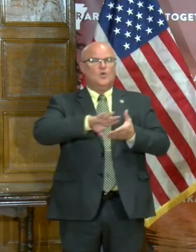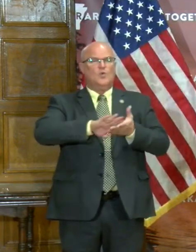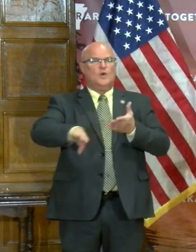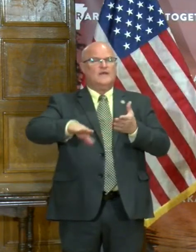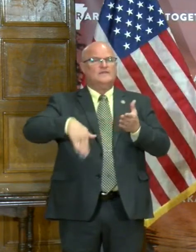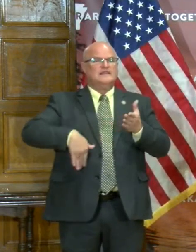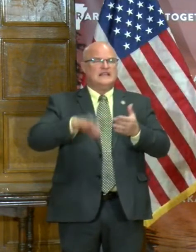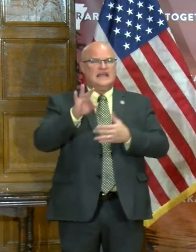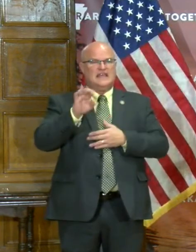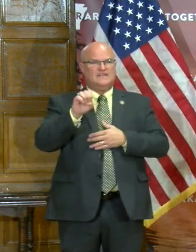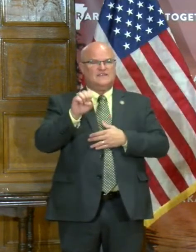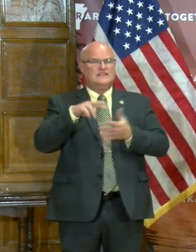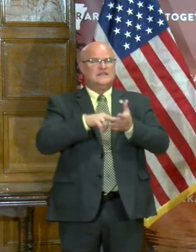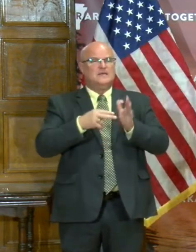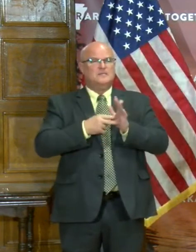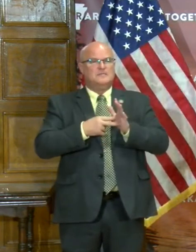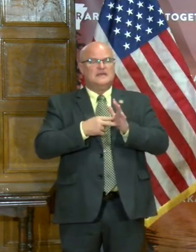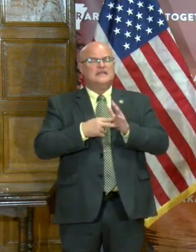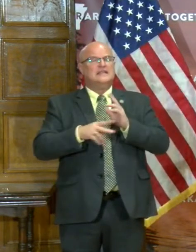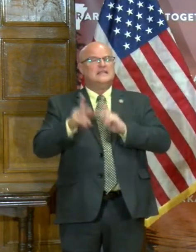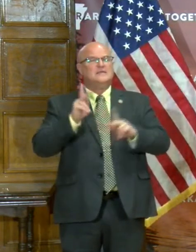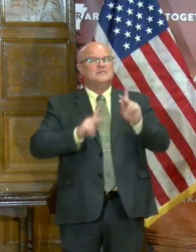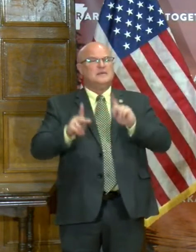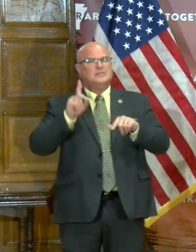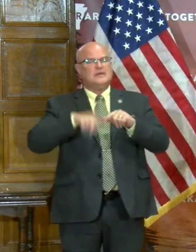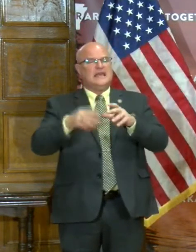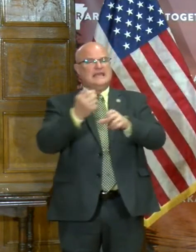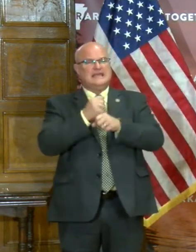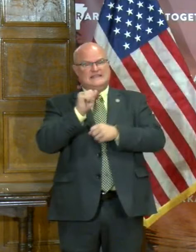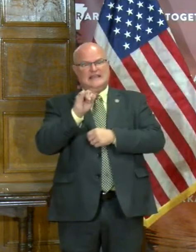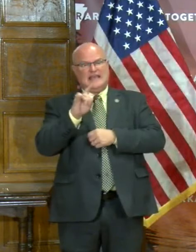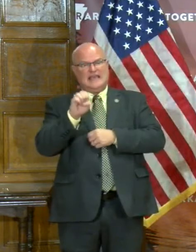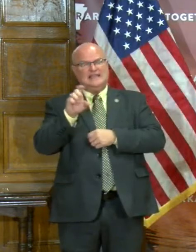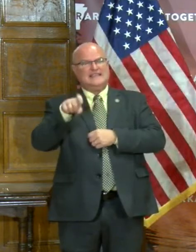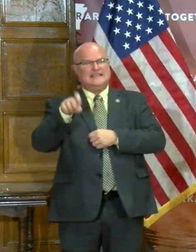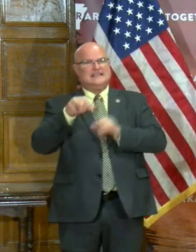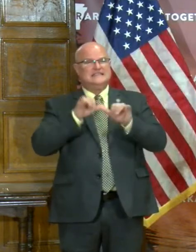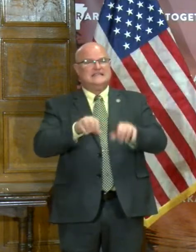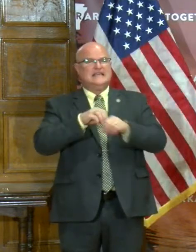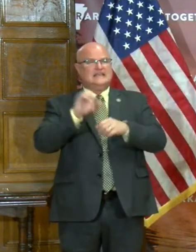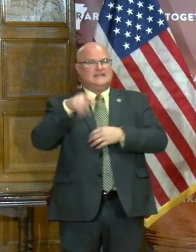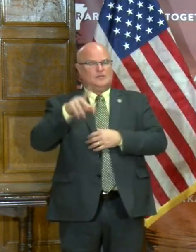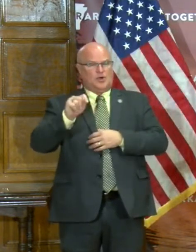which means their tenants can't get the aid they need to stay in their apartments?